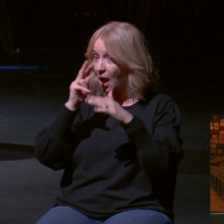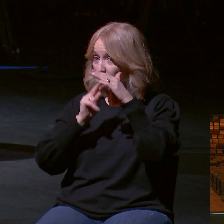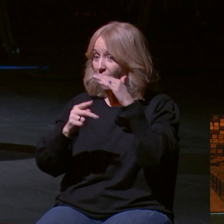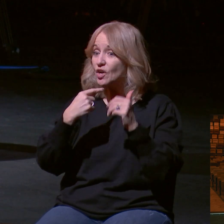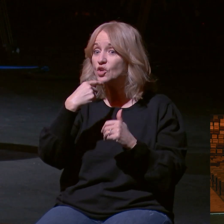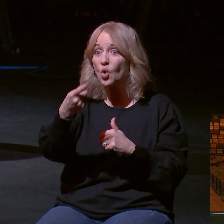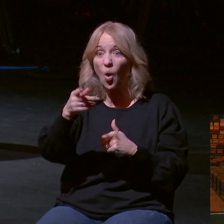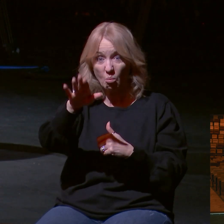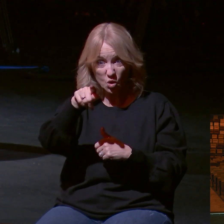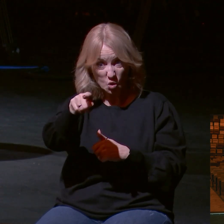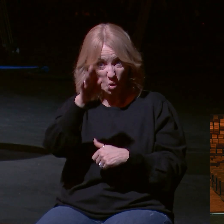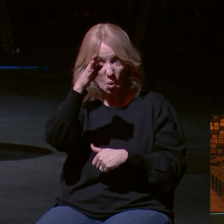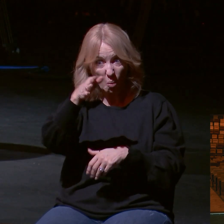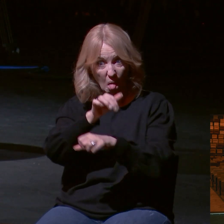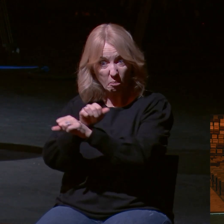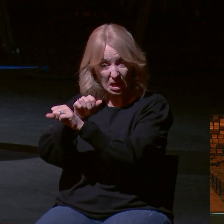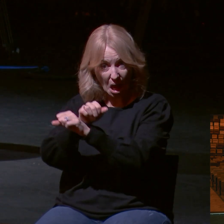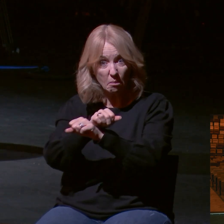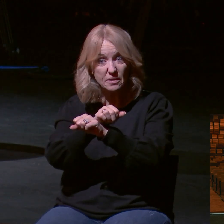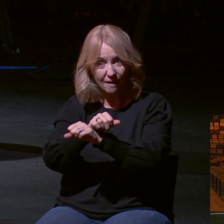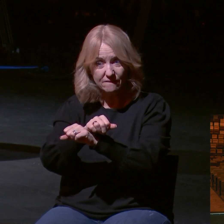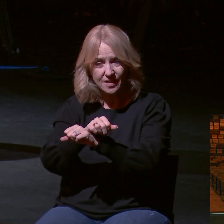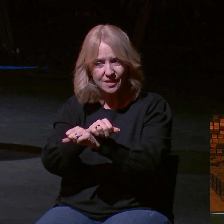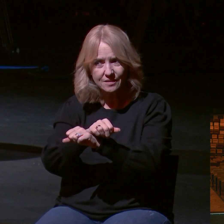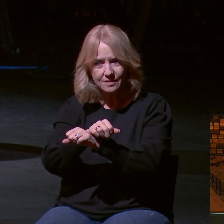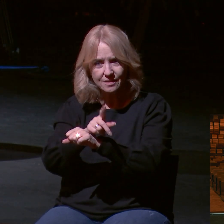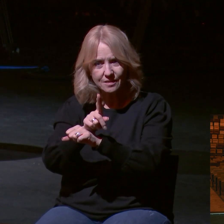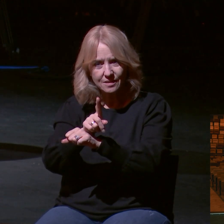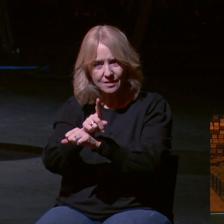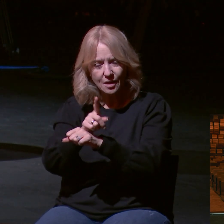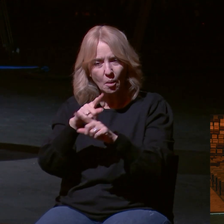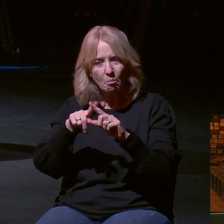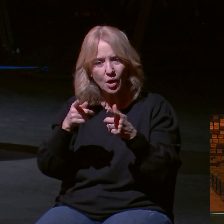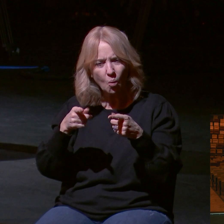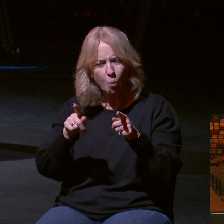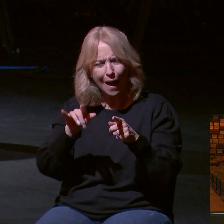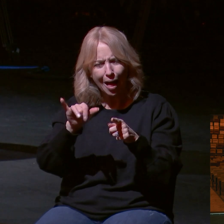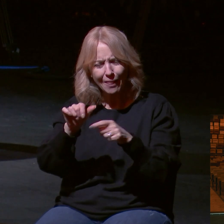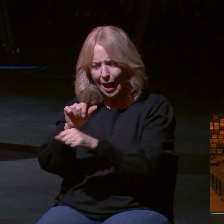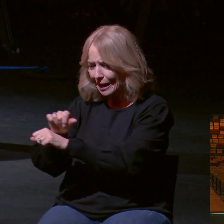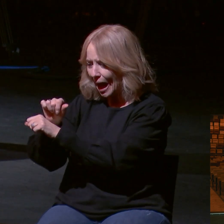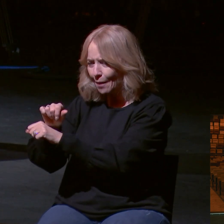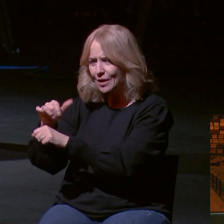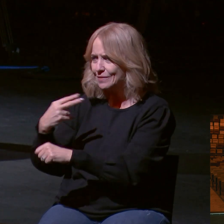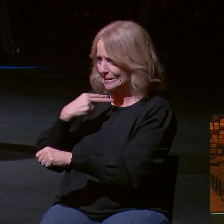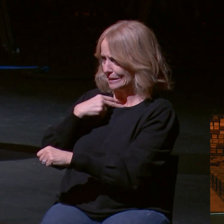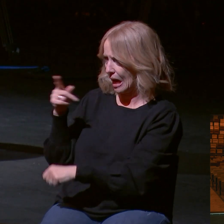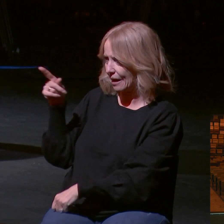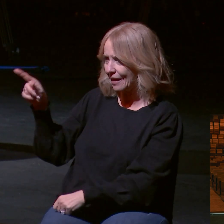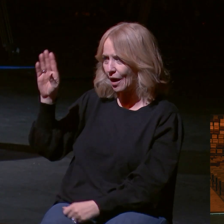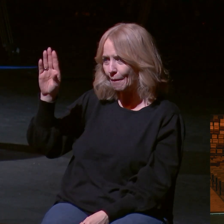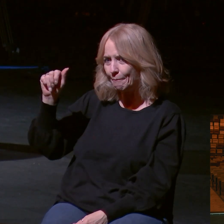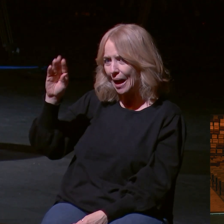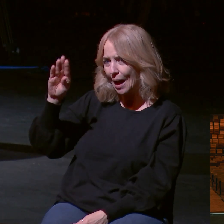in captivity, Jeremiah would send a letter to the Israelites, this time with encouragement. And this letter of